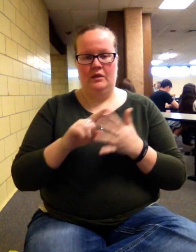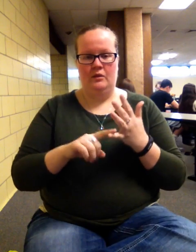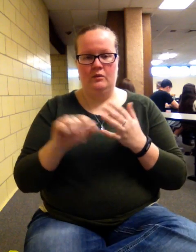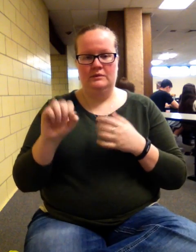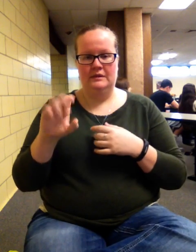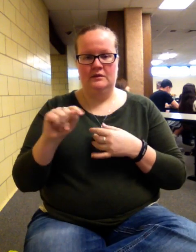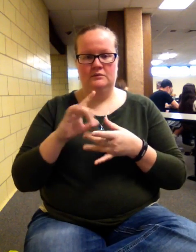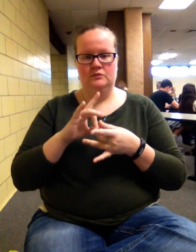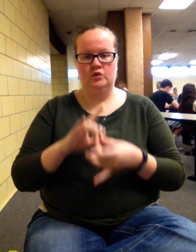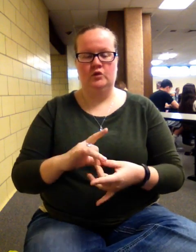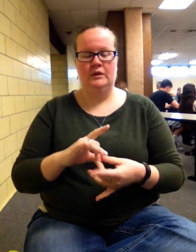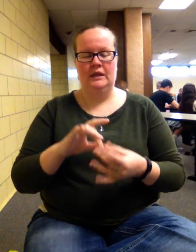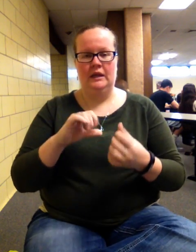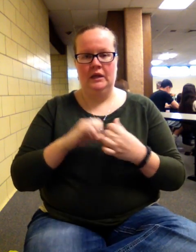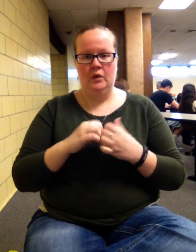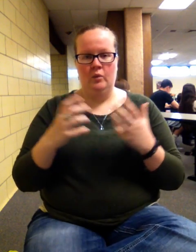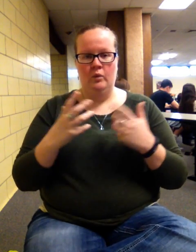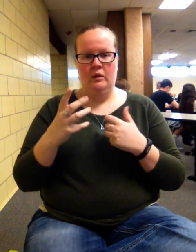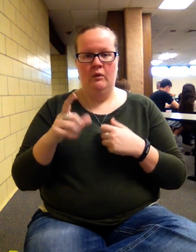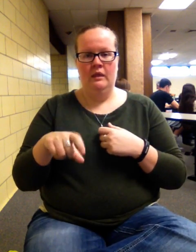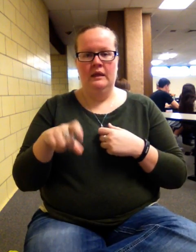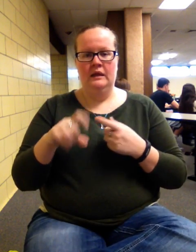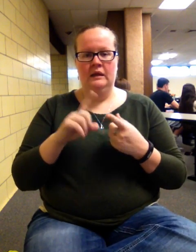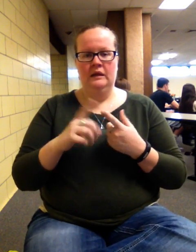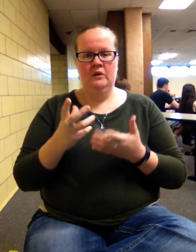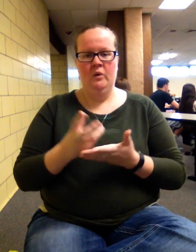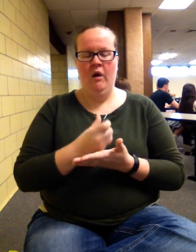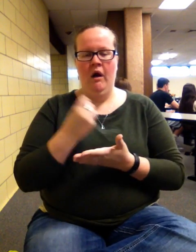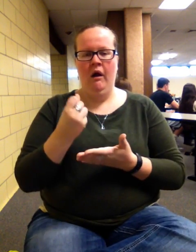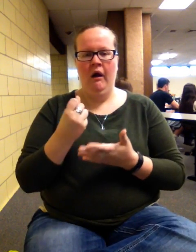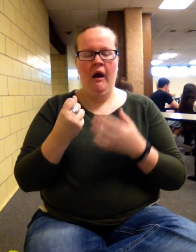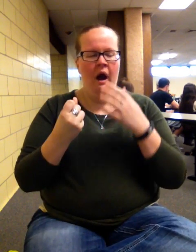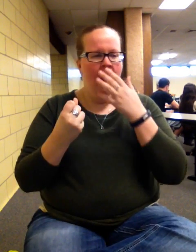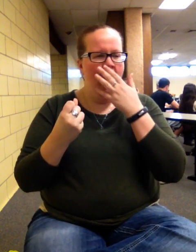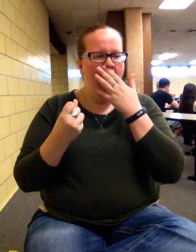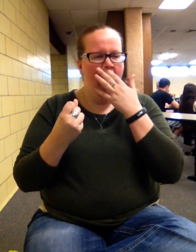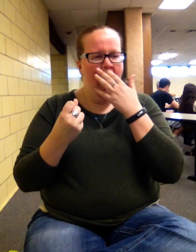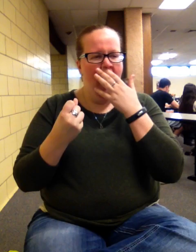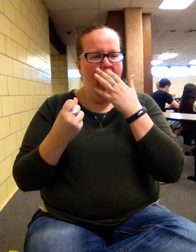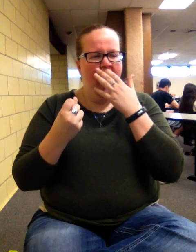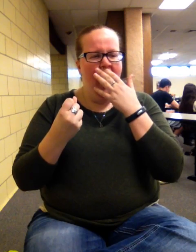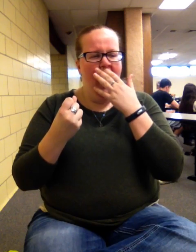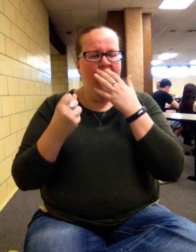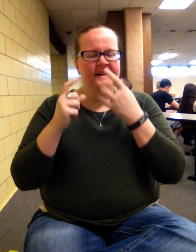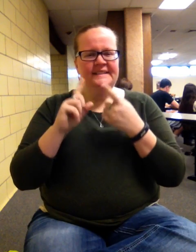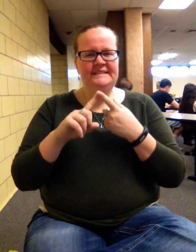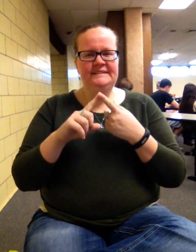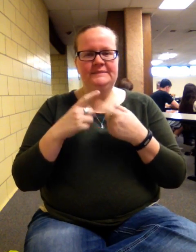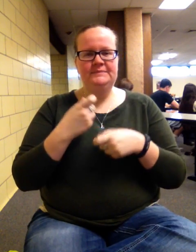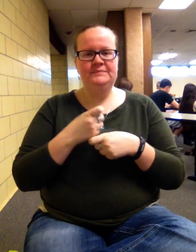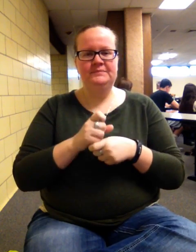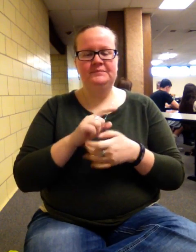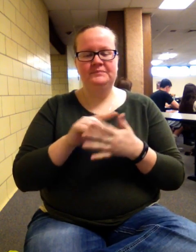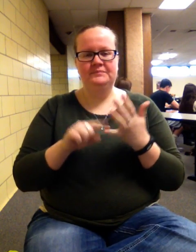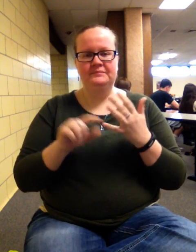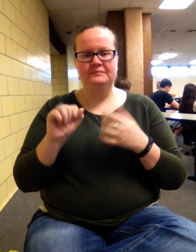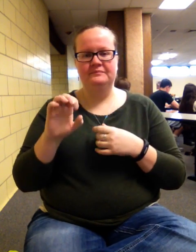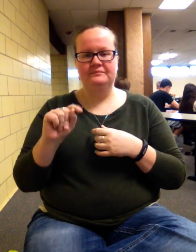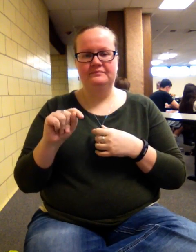regards to what they need to earn in order to make those assets bring a return to